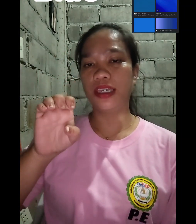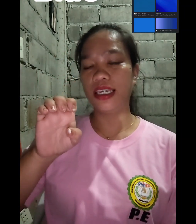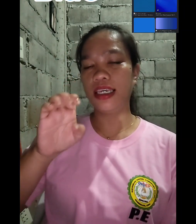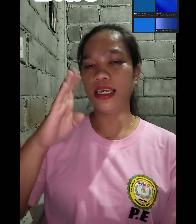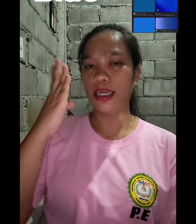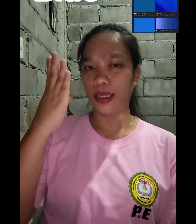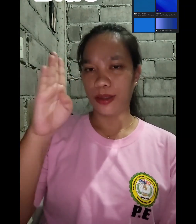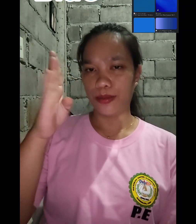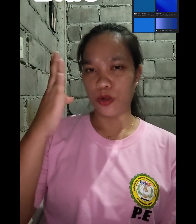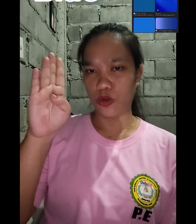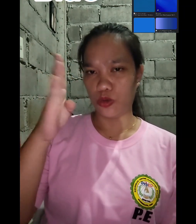B-L-U-E, blue.